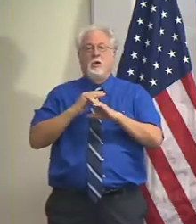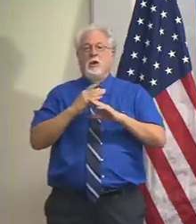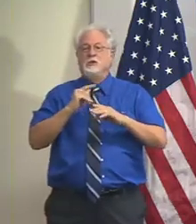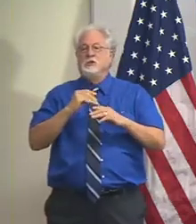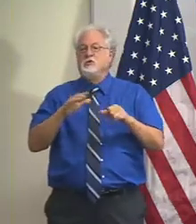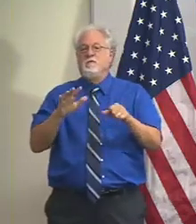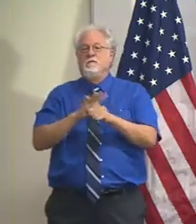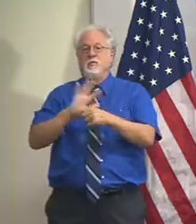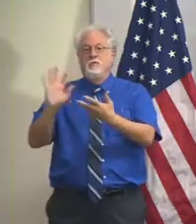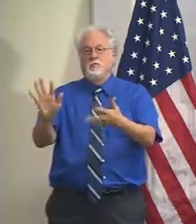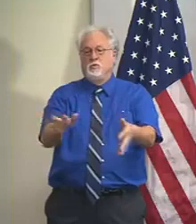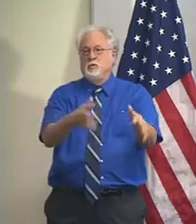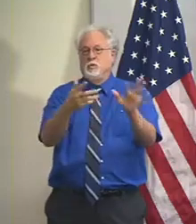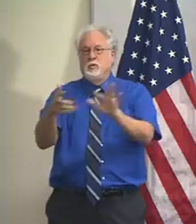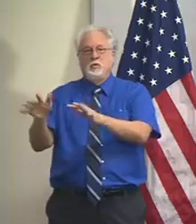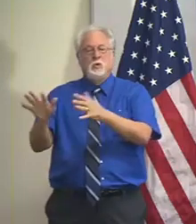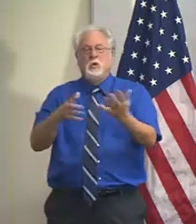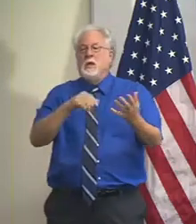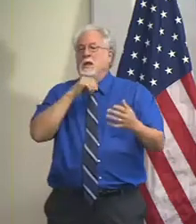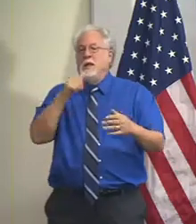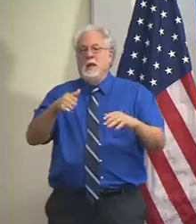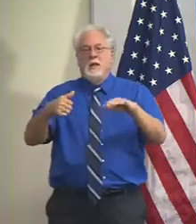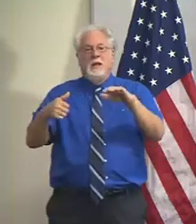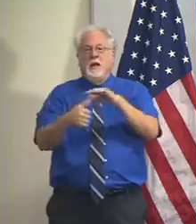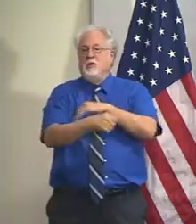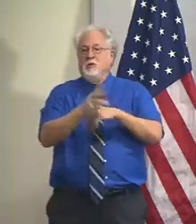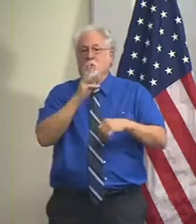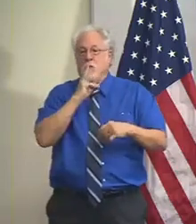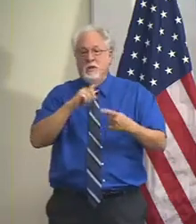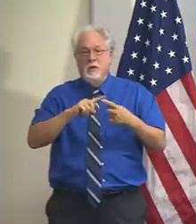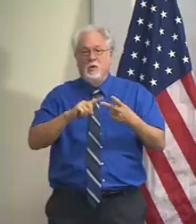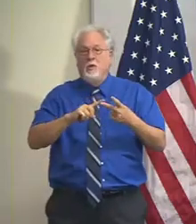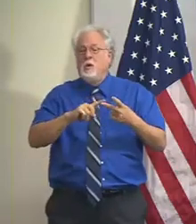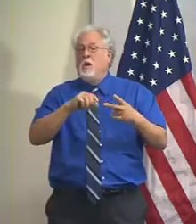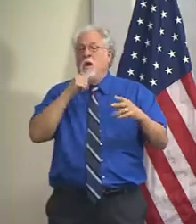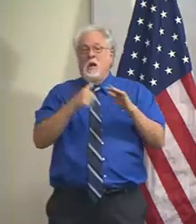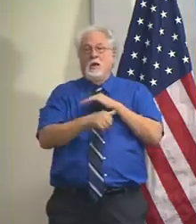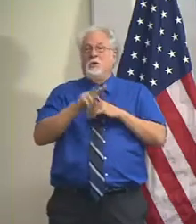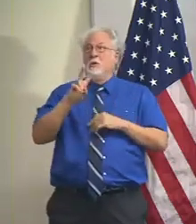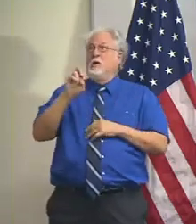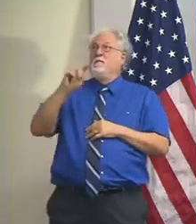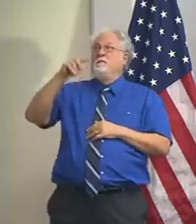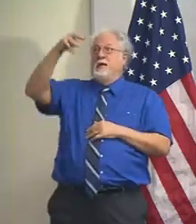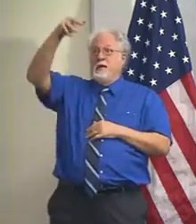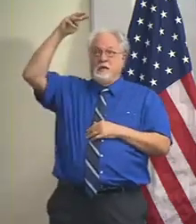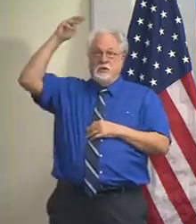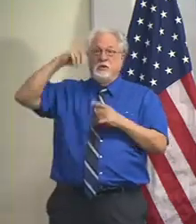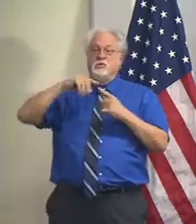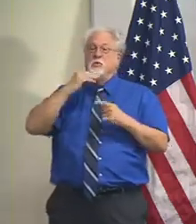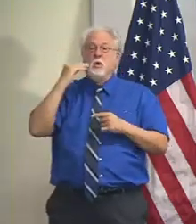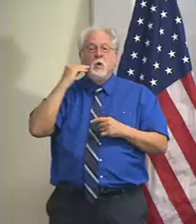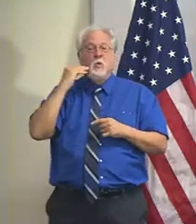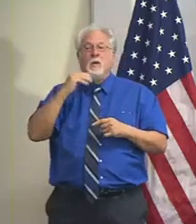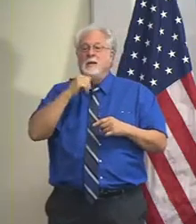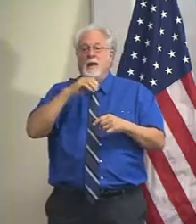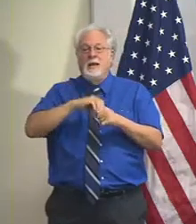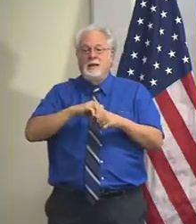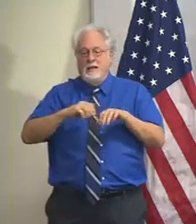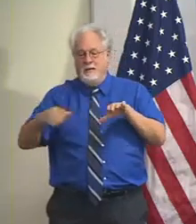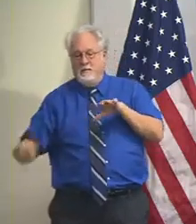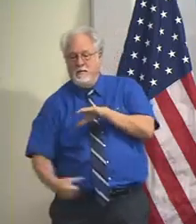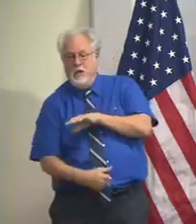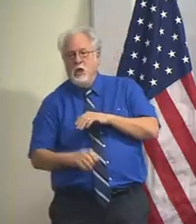full ventilation. You shouldn't operate it under a window or even a vent to your home. It shouldn't be in a crawl space